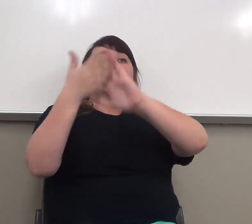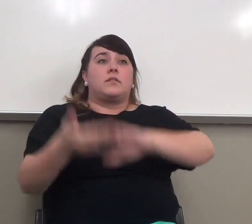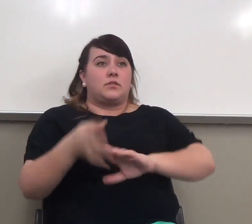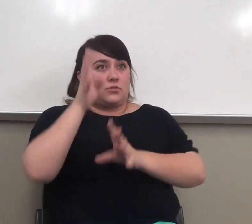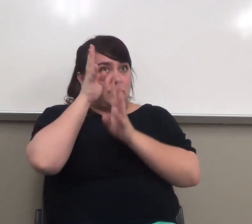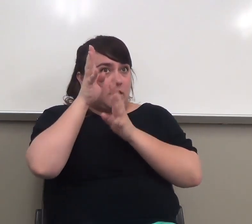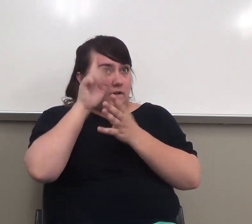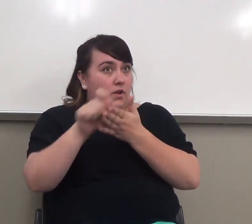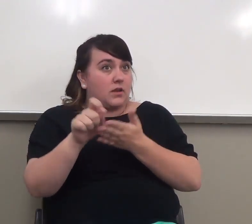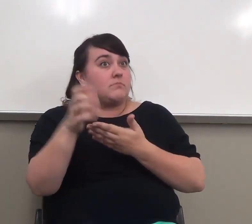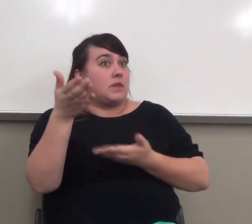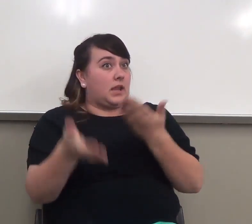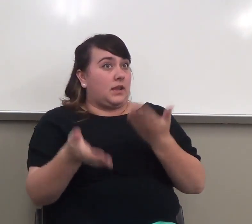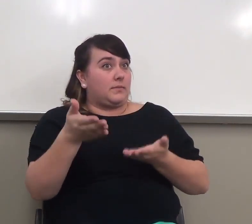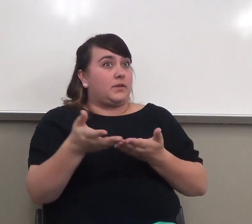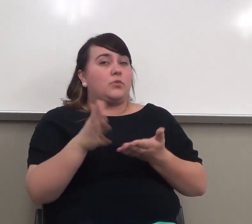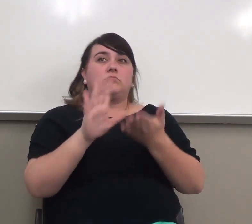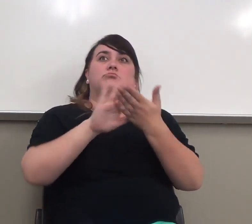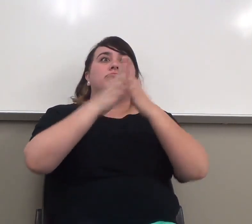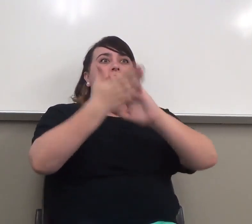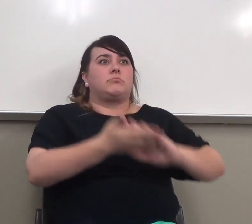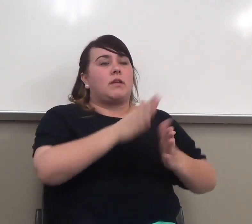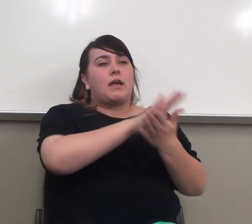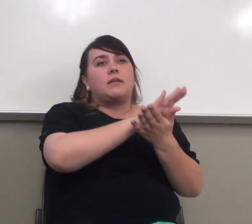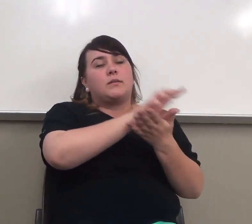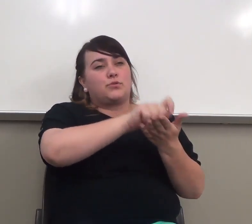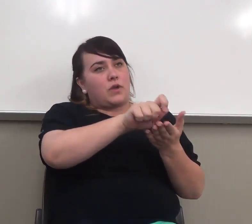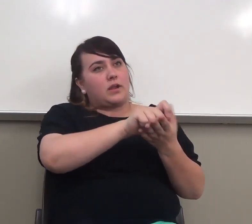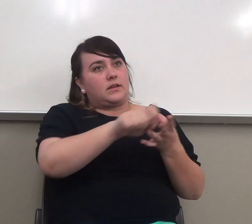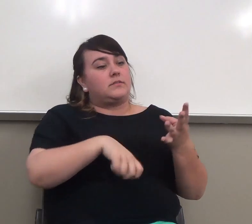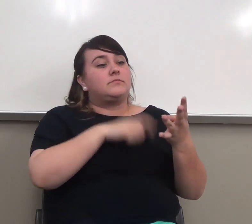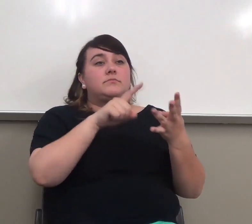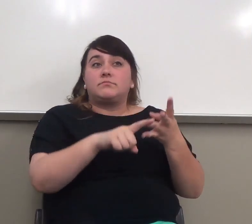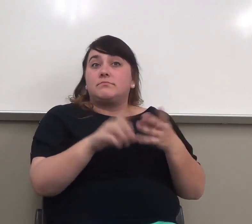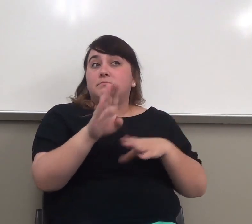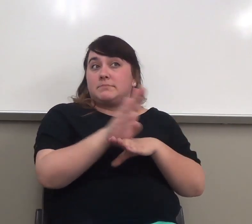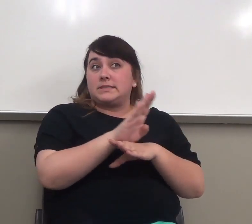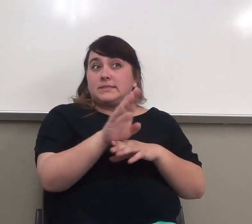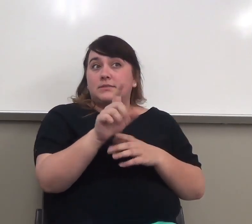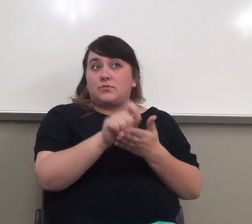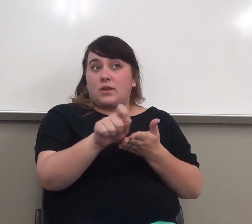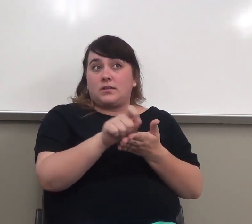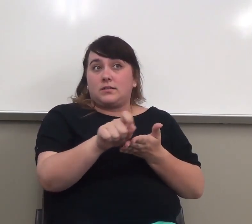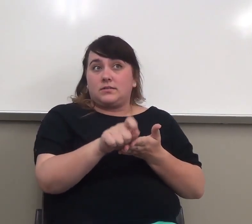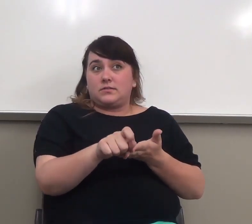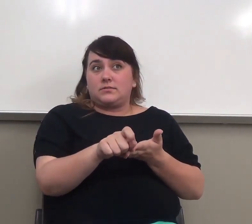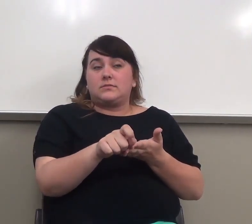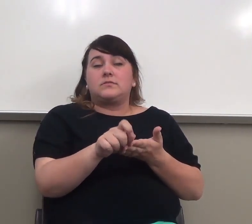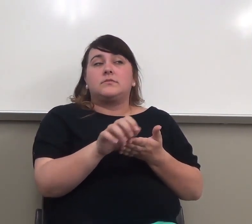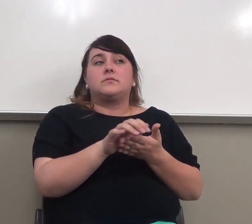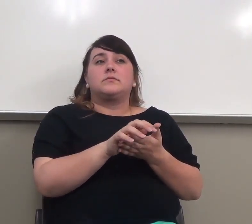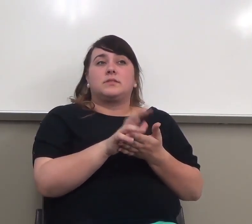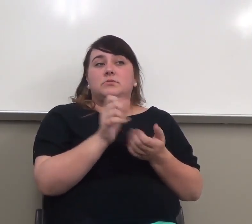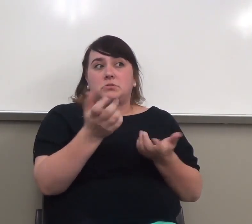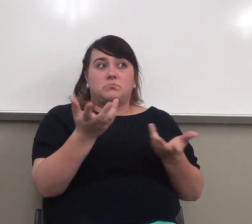is. Something you're doing just for yourself. Maybe nobody else is going to look at it. Maybe your personal writing